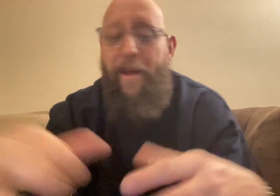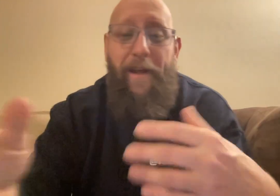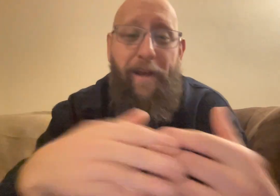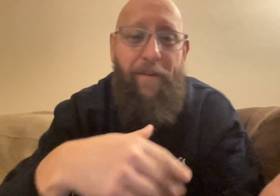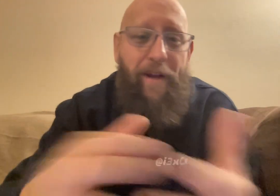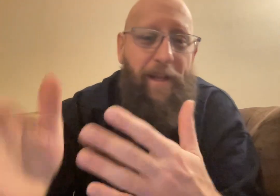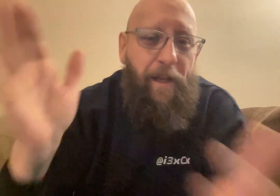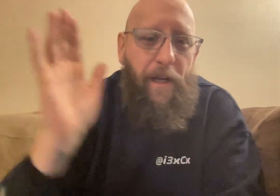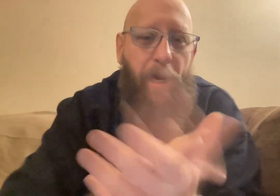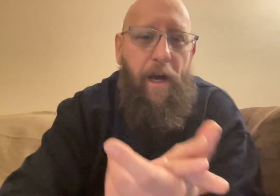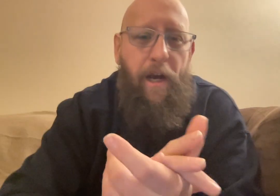Anyway,